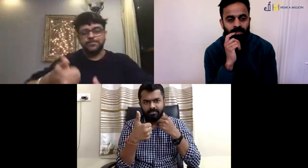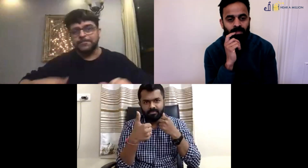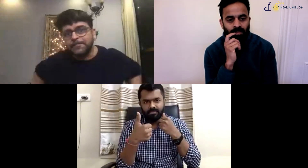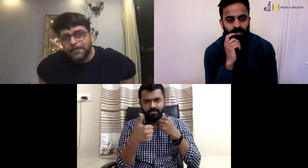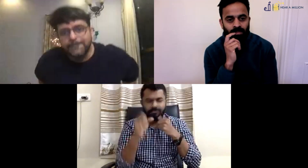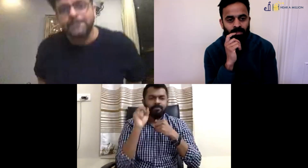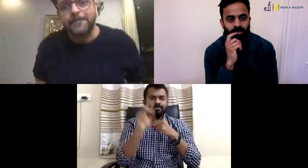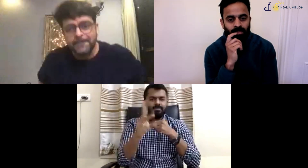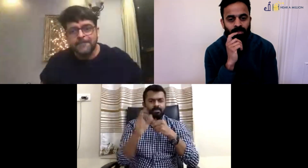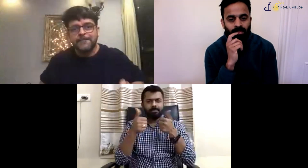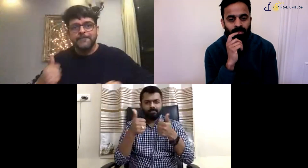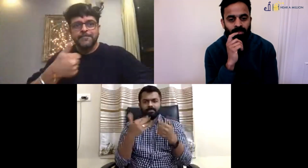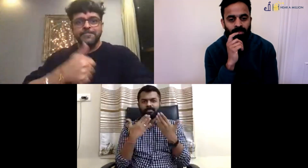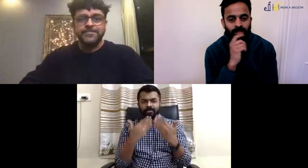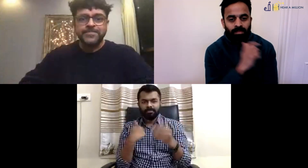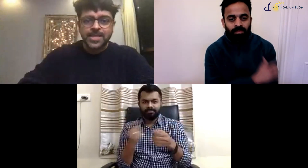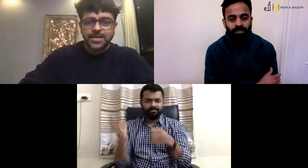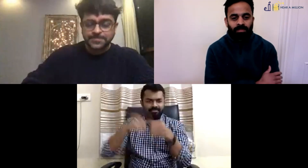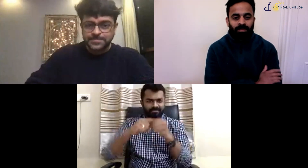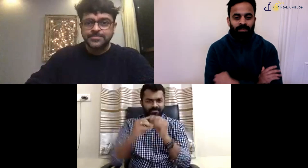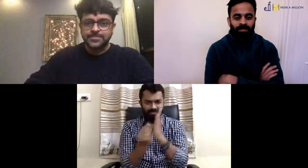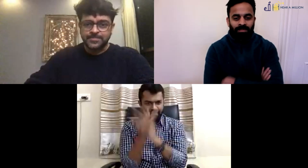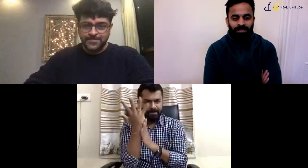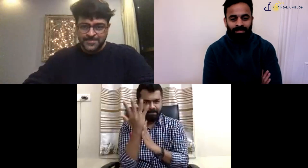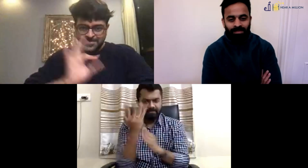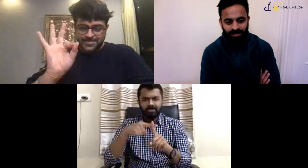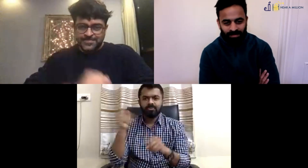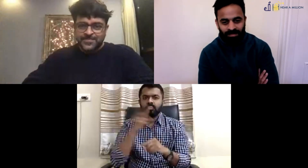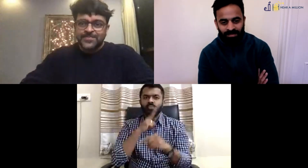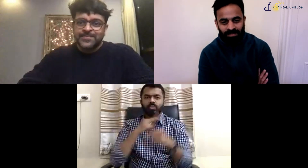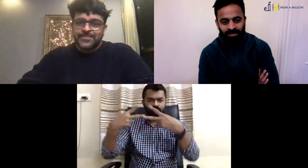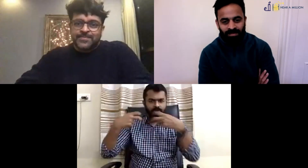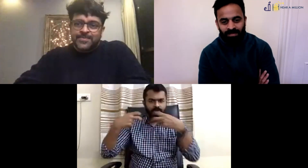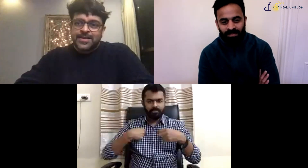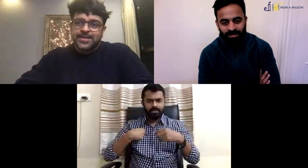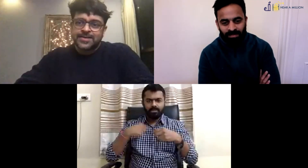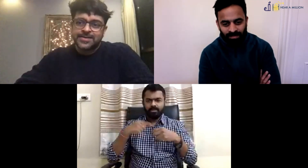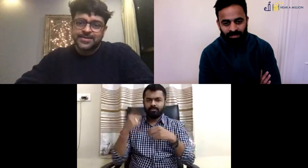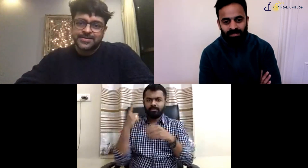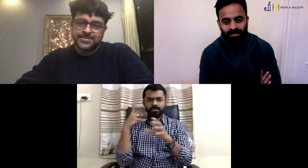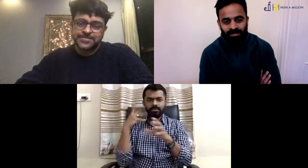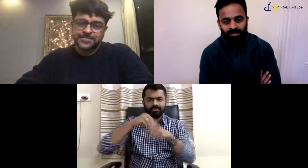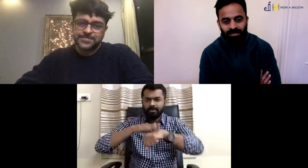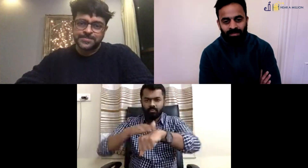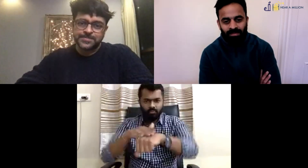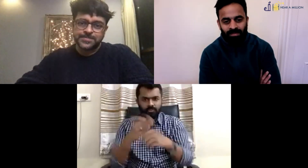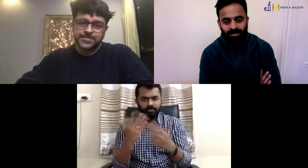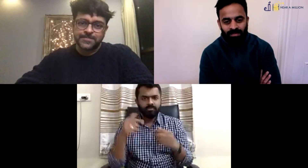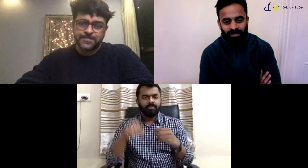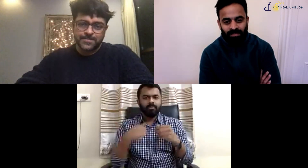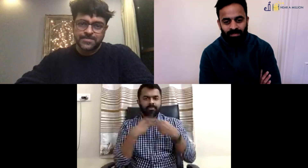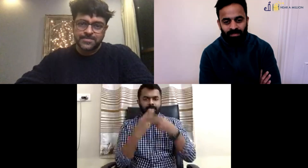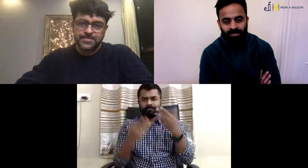program? And now that you're back, what all have you done here? Okay, sure. Thank you so much. And yeah,